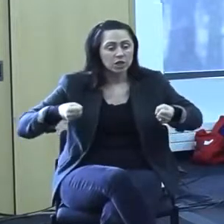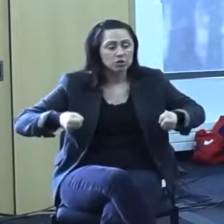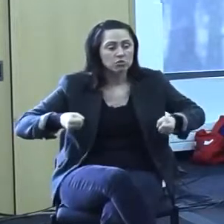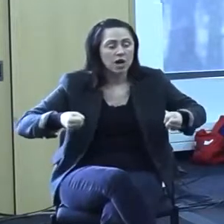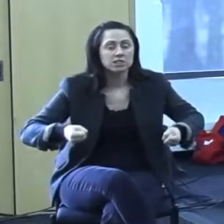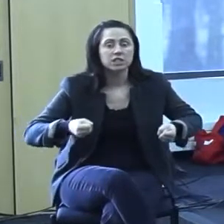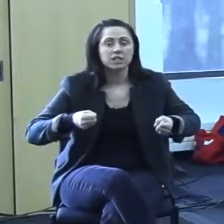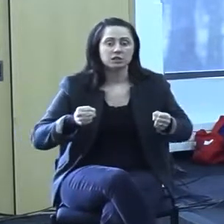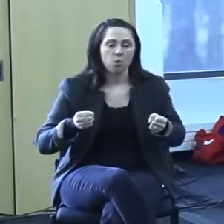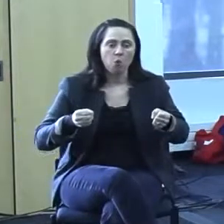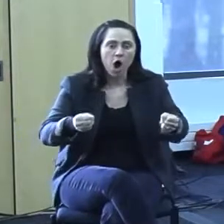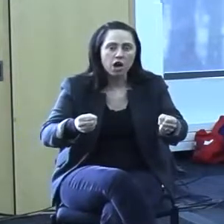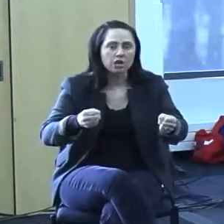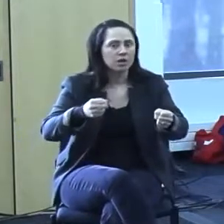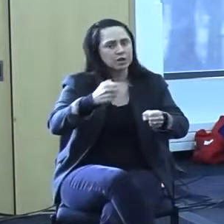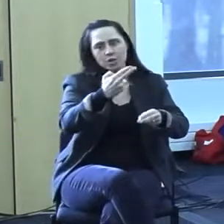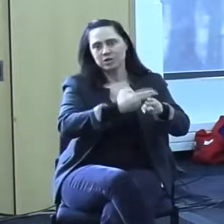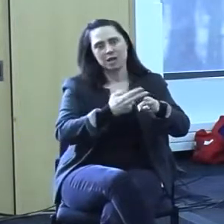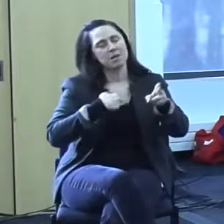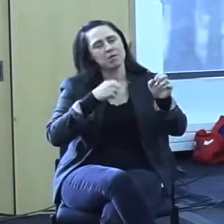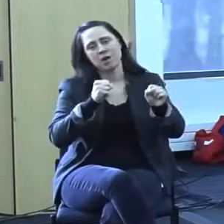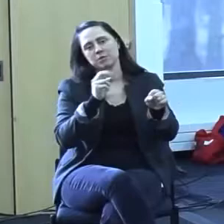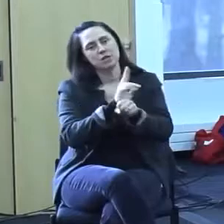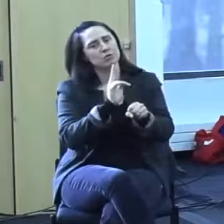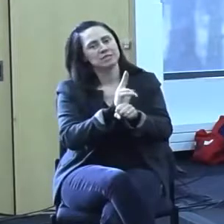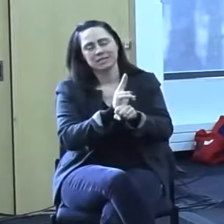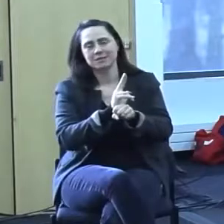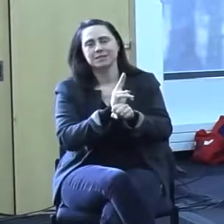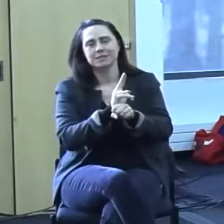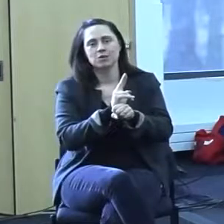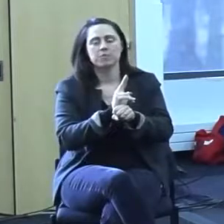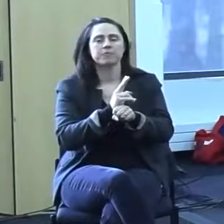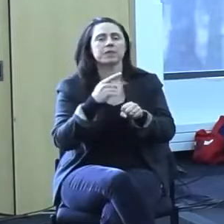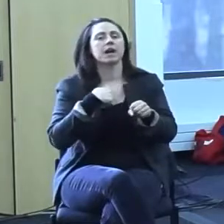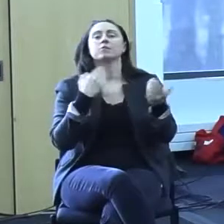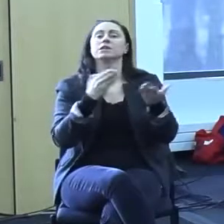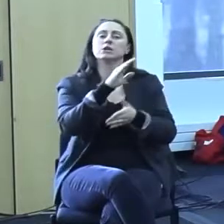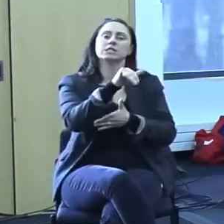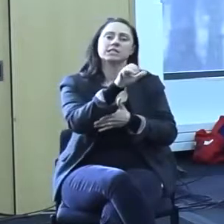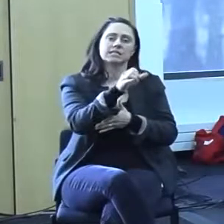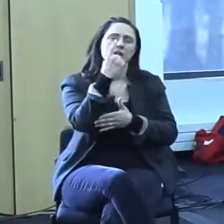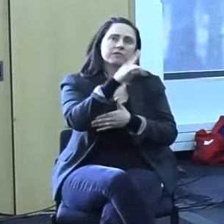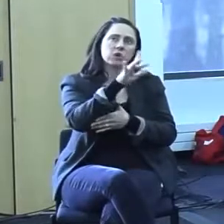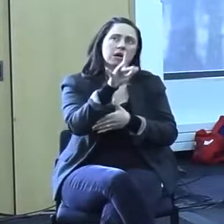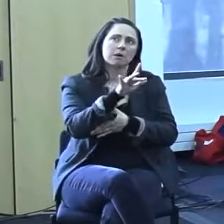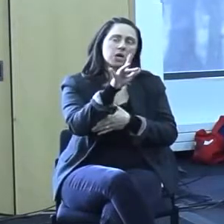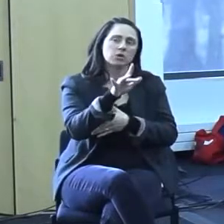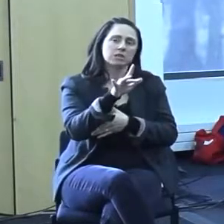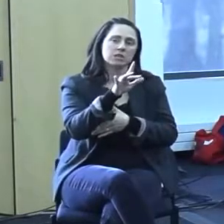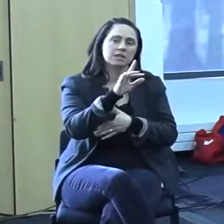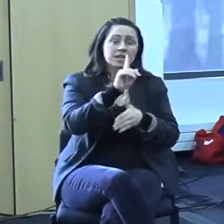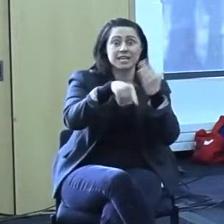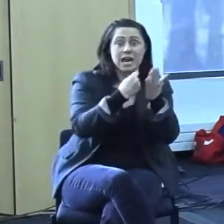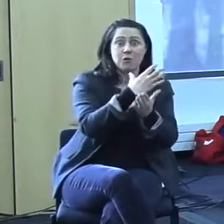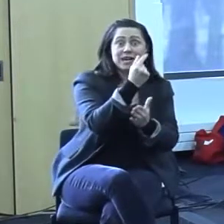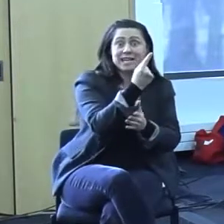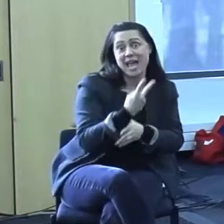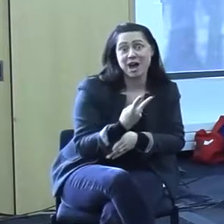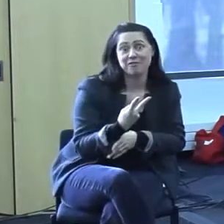walker, you name it, I've probably used it. I've been at JJC for about an hour and a